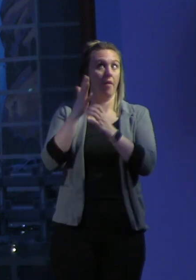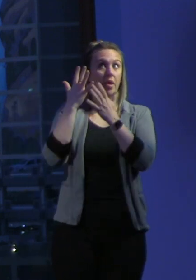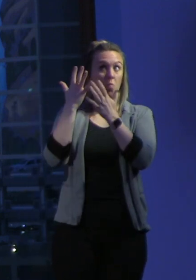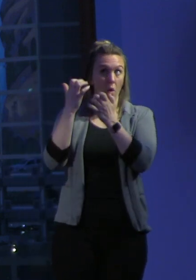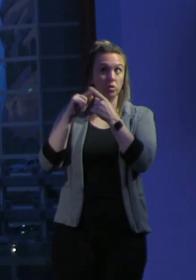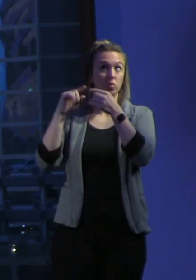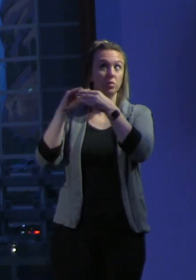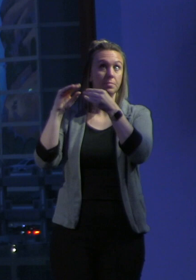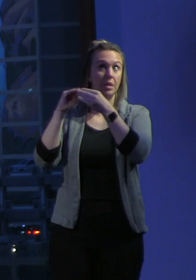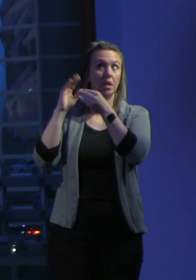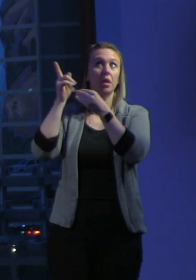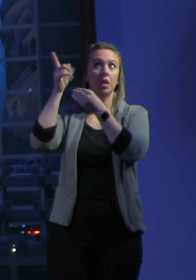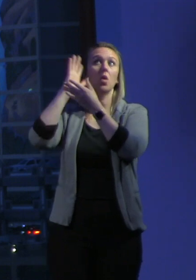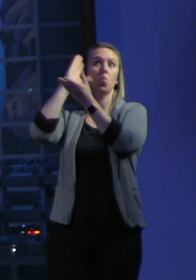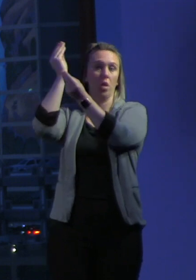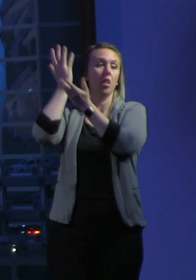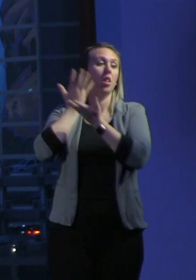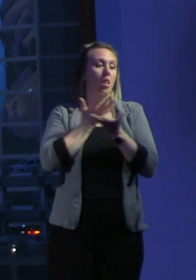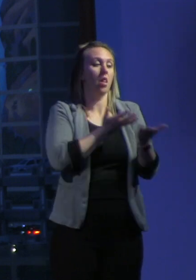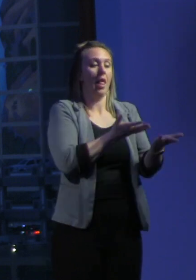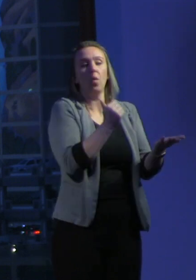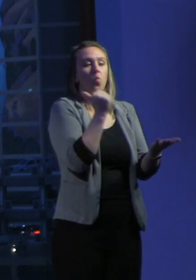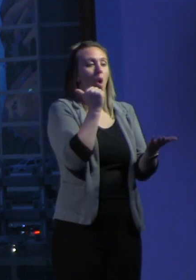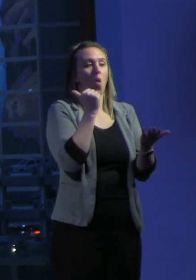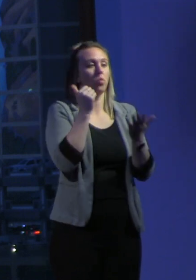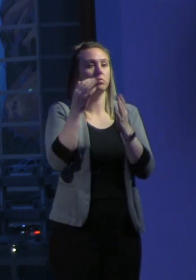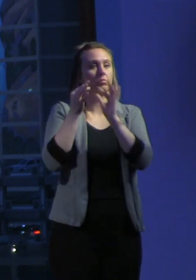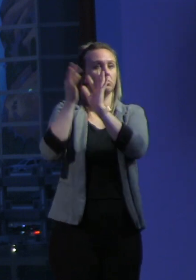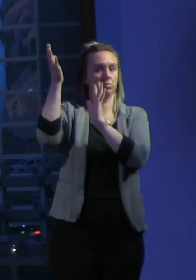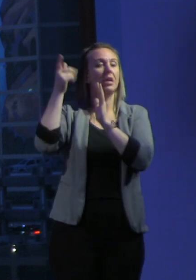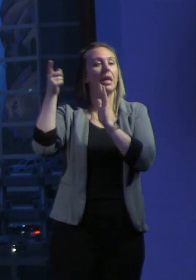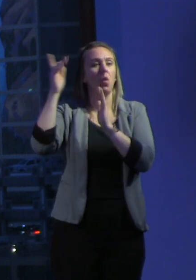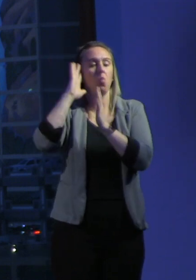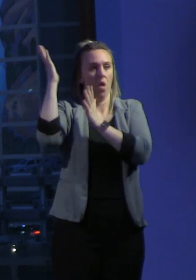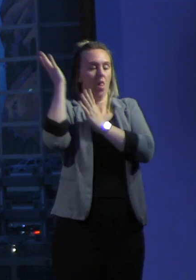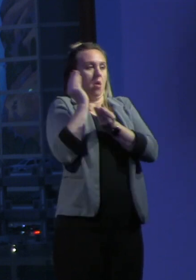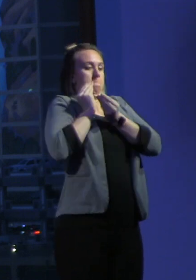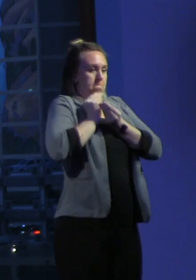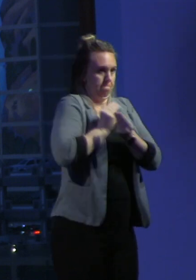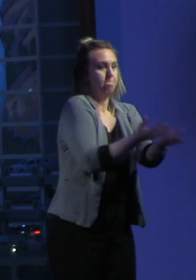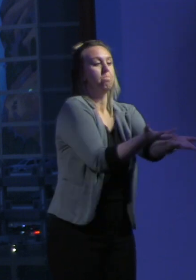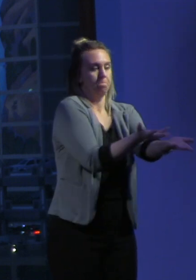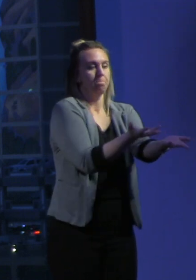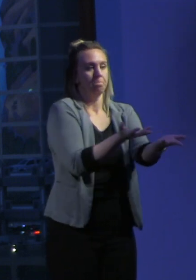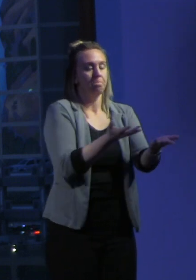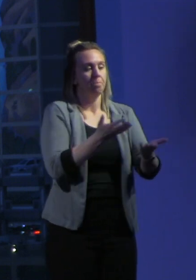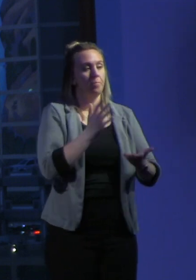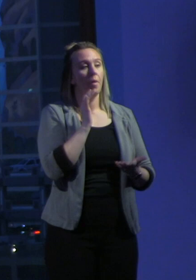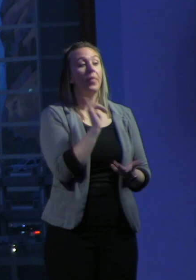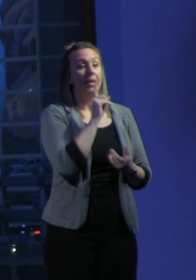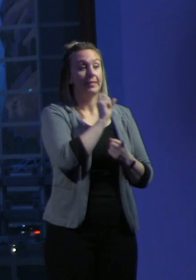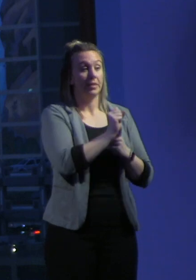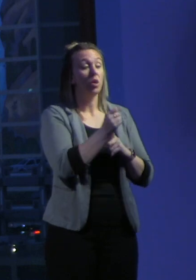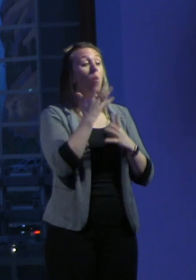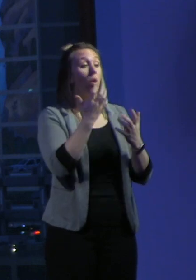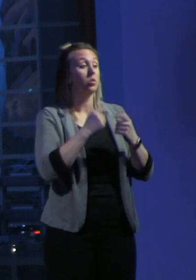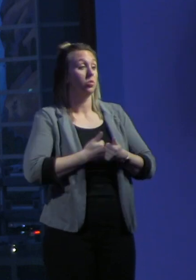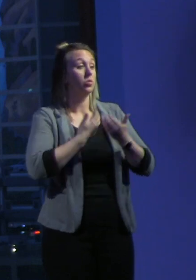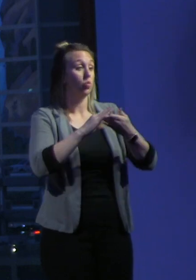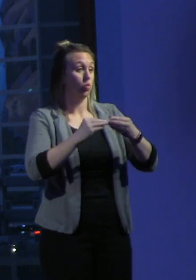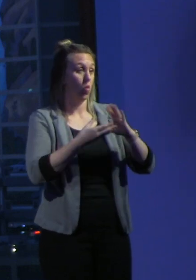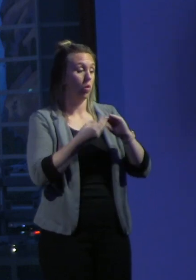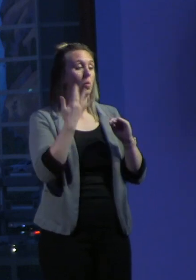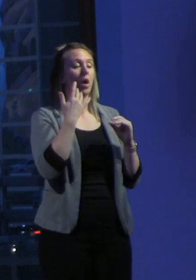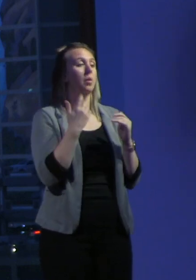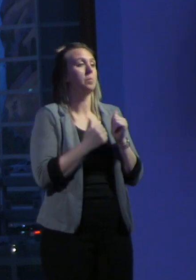does, and it won't leave you, and that's the case. So I do want to tell you a story, because this is the